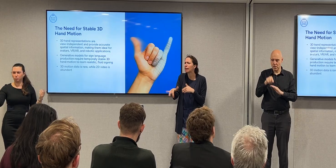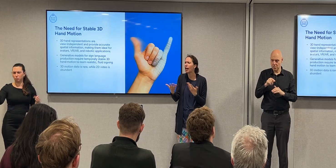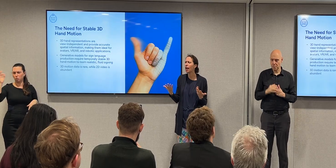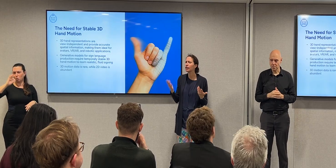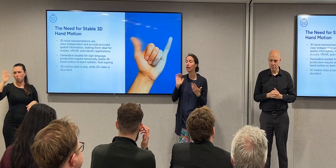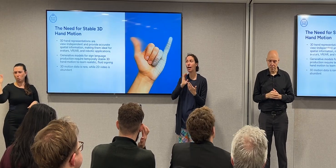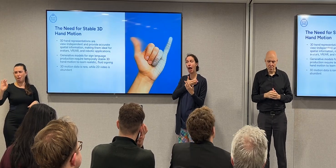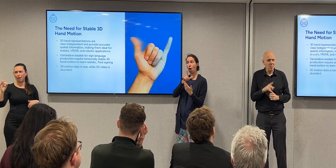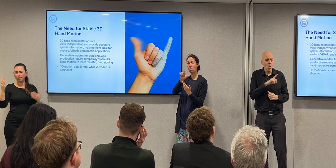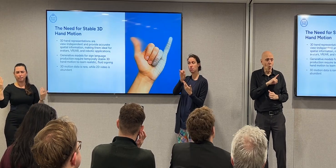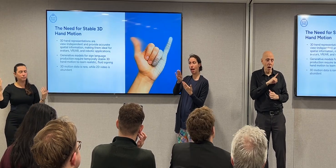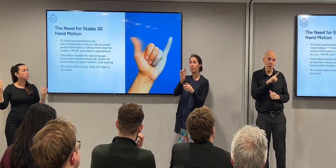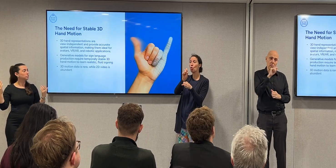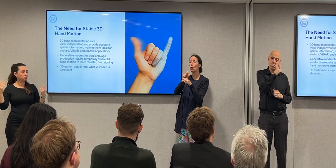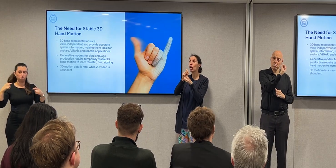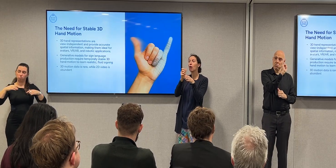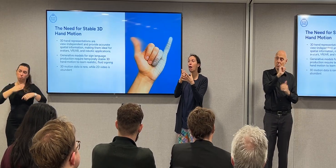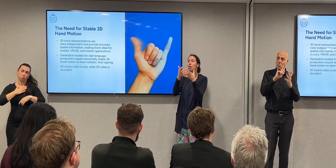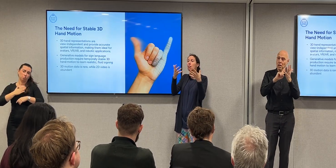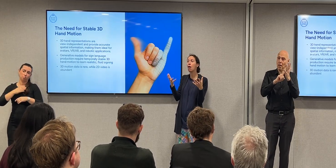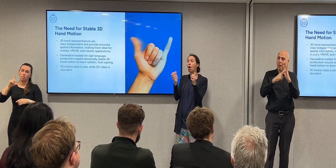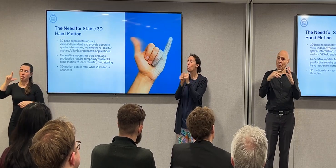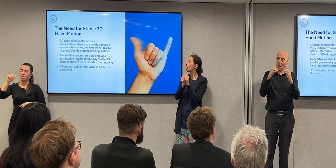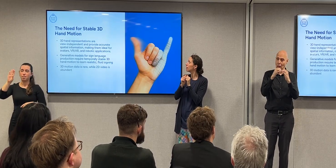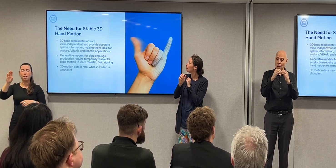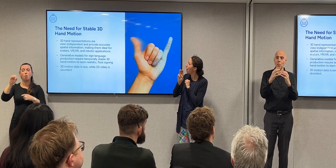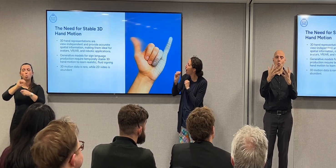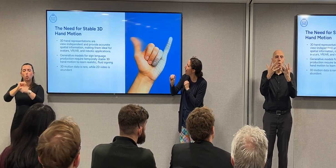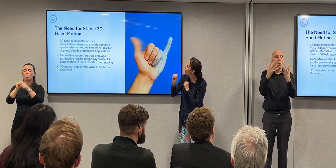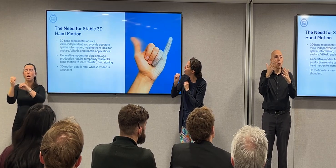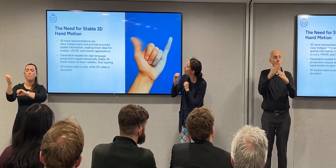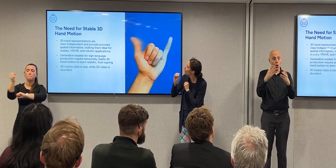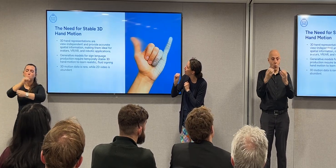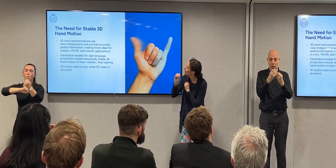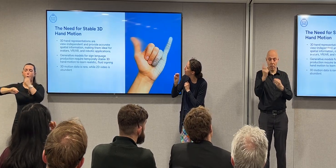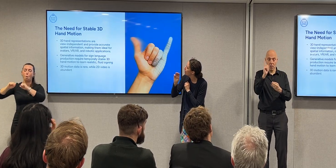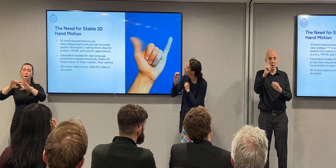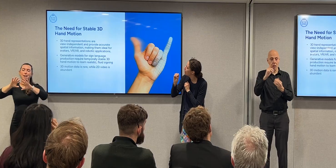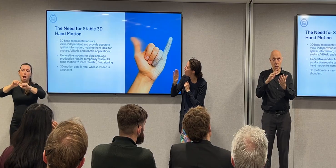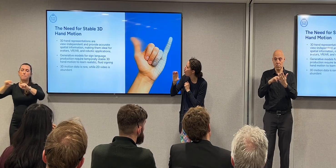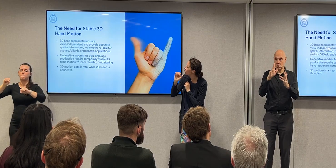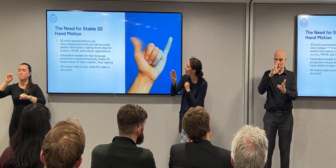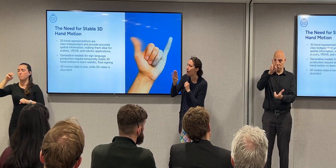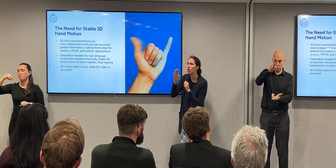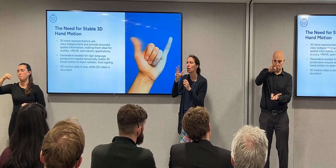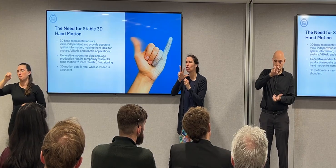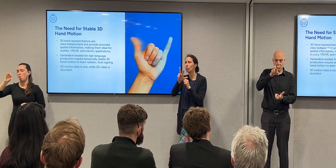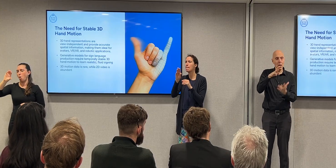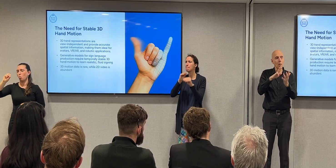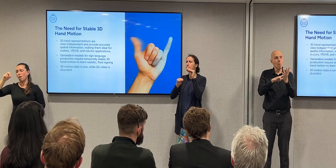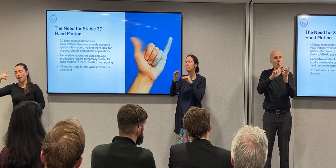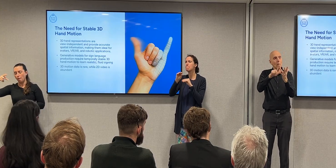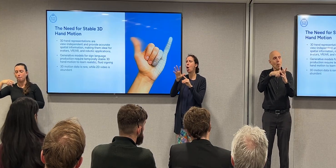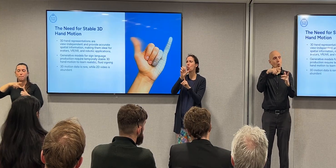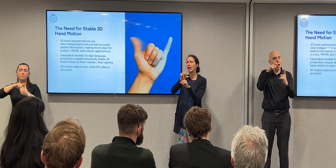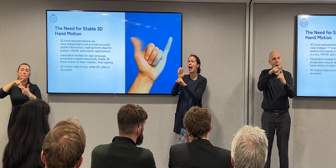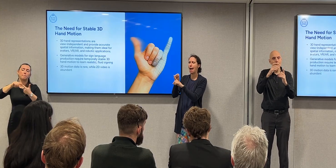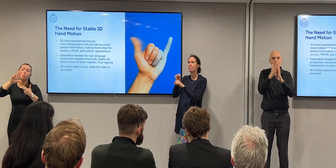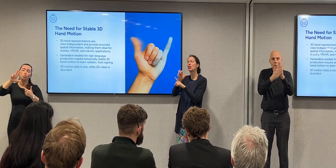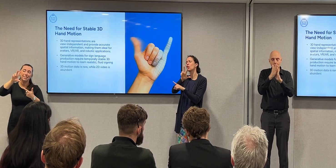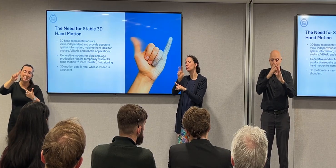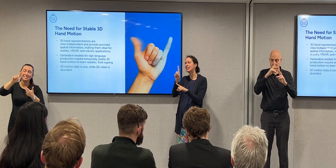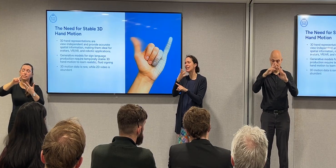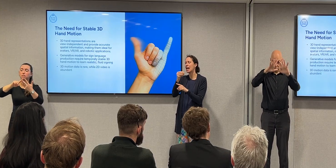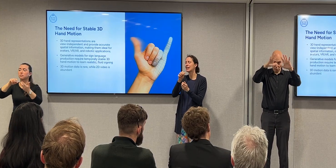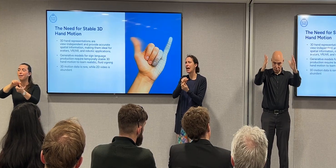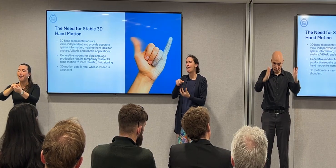our lab, we work a lot with mocap. We work with 3D and avatars. And the reason we think that's interesting